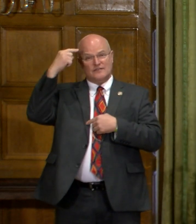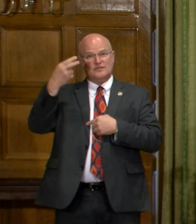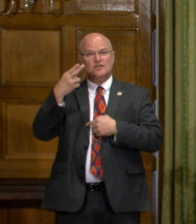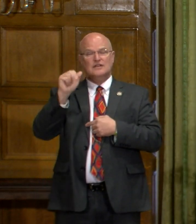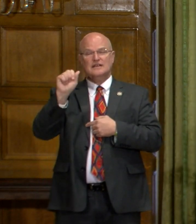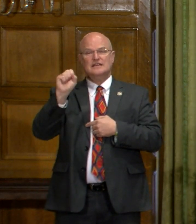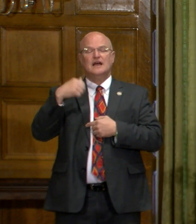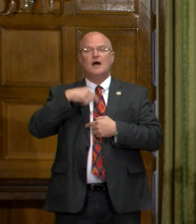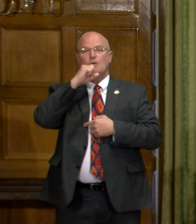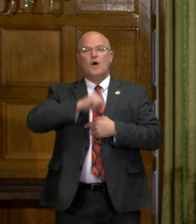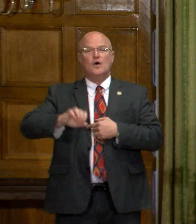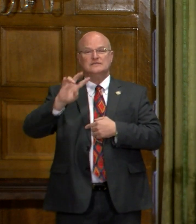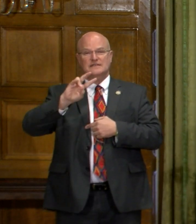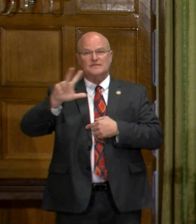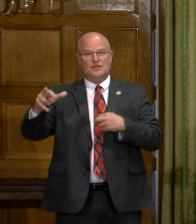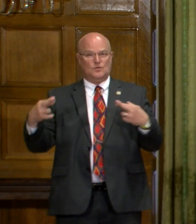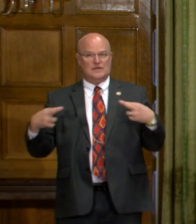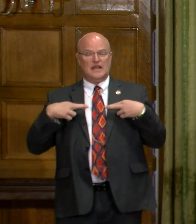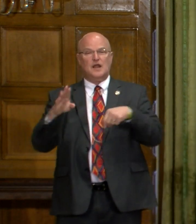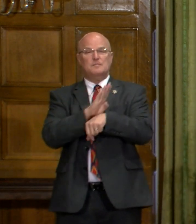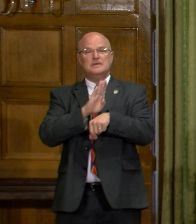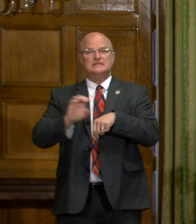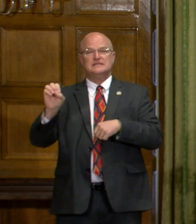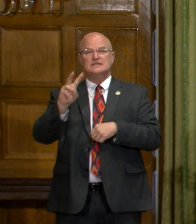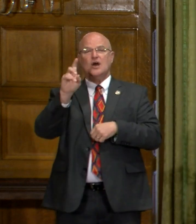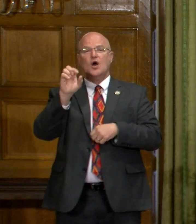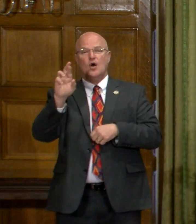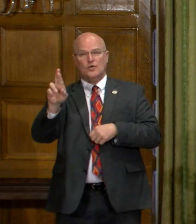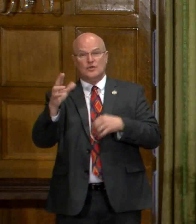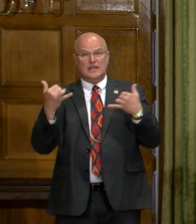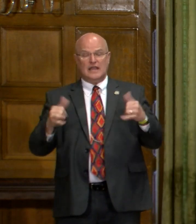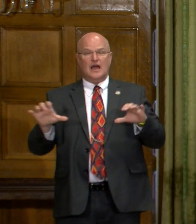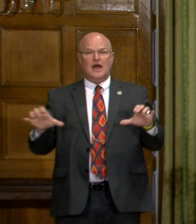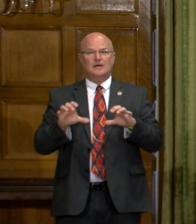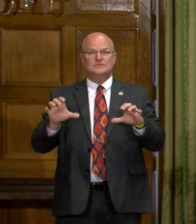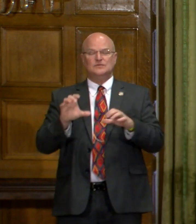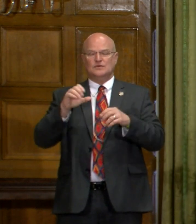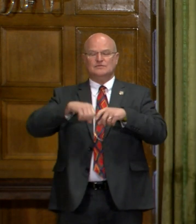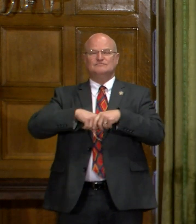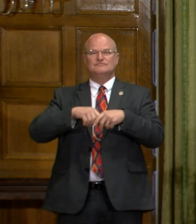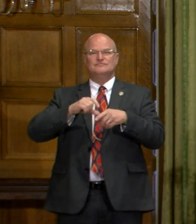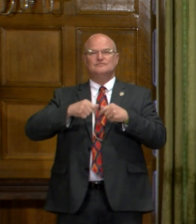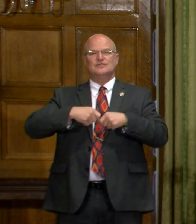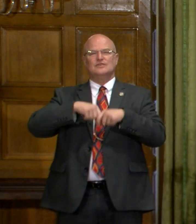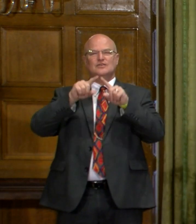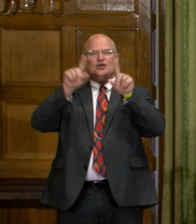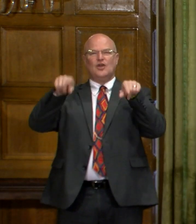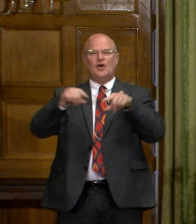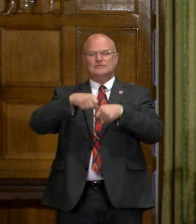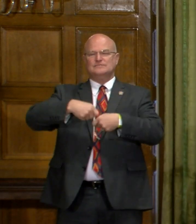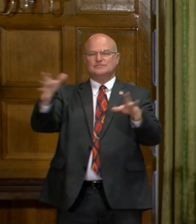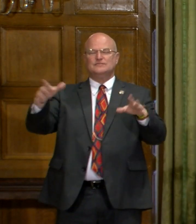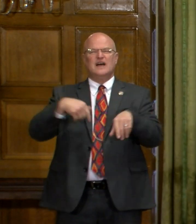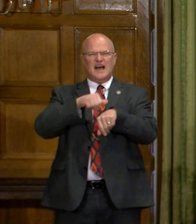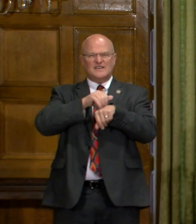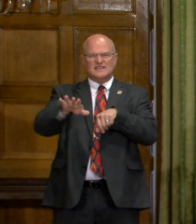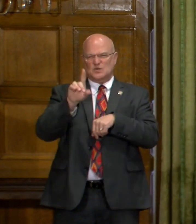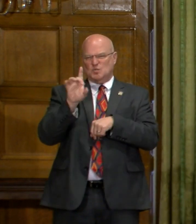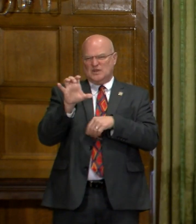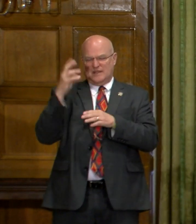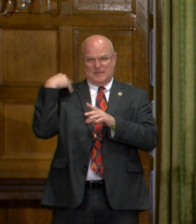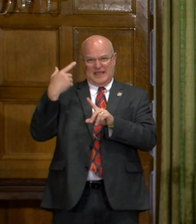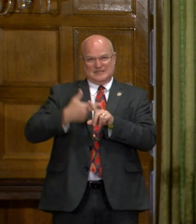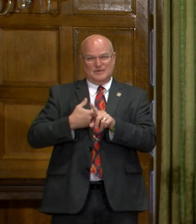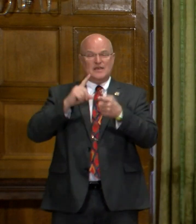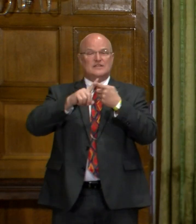I'm a 73-year-old retired business owner, so now I'm doing cards. I've sent around 100 this past